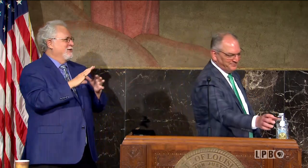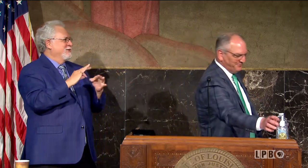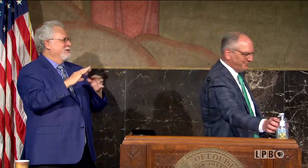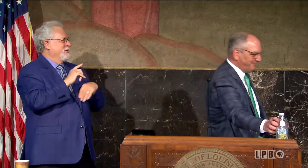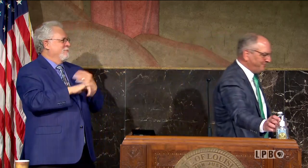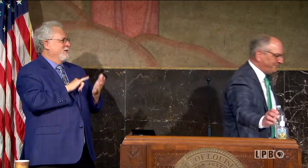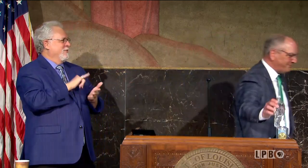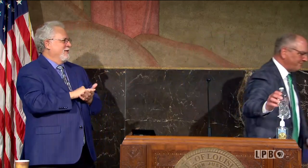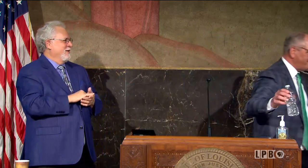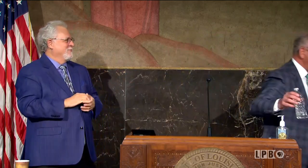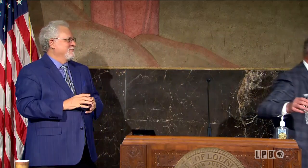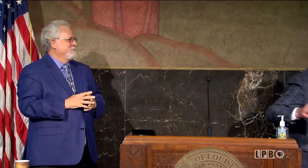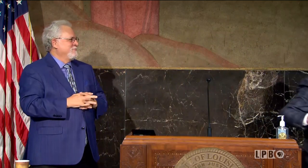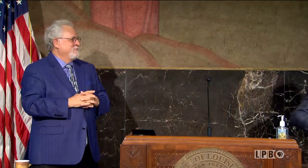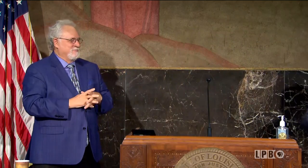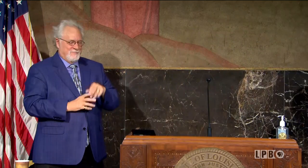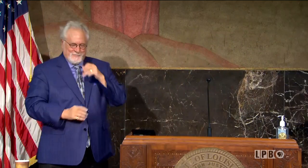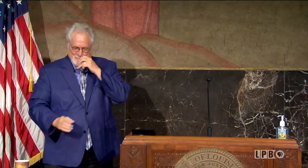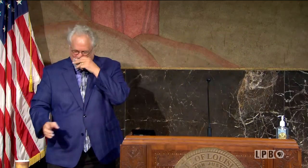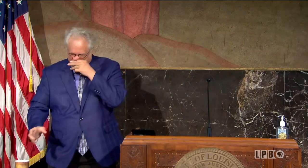this.